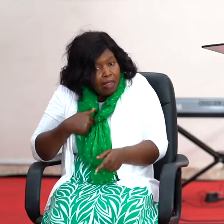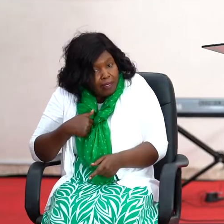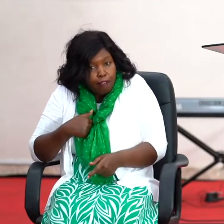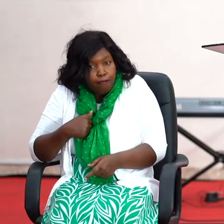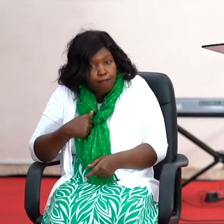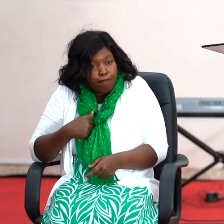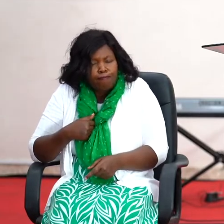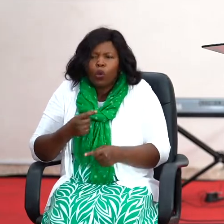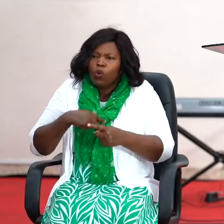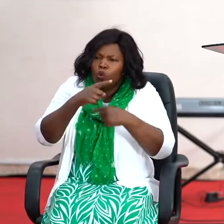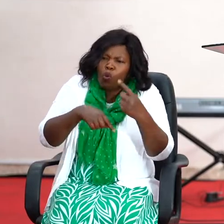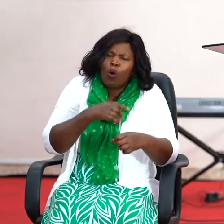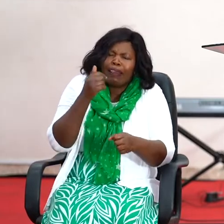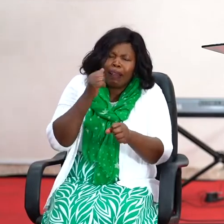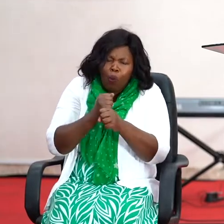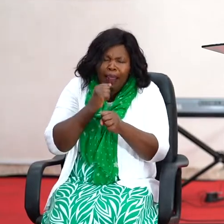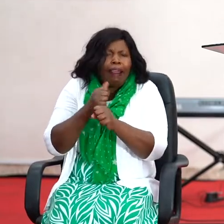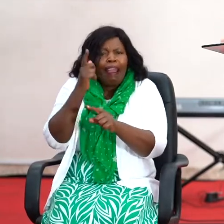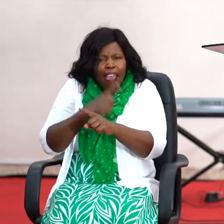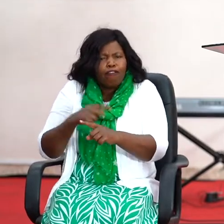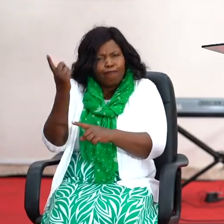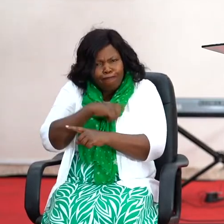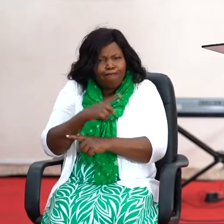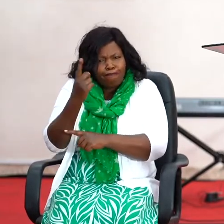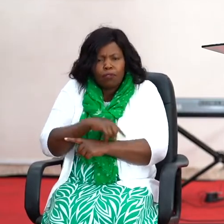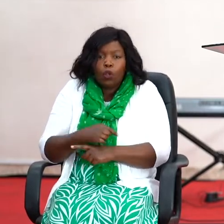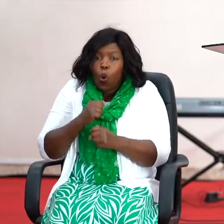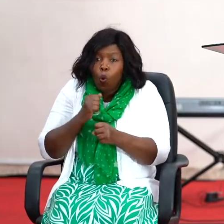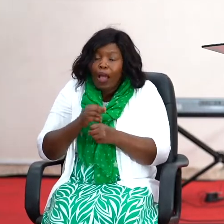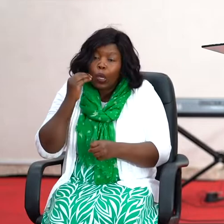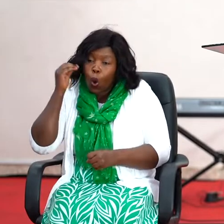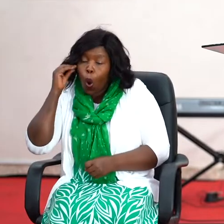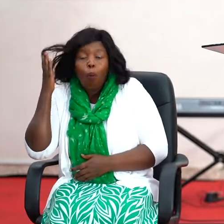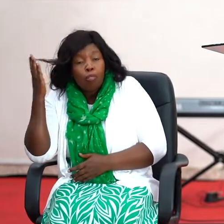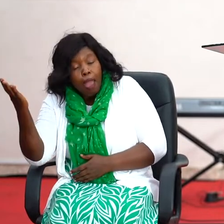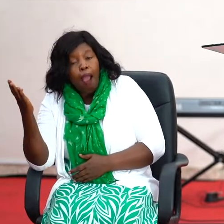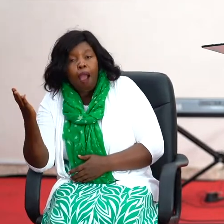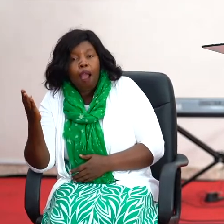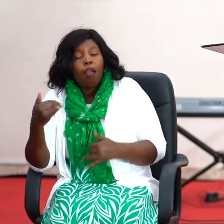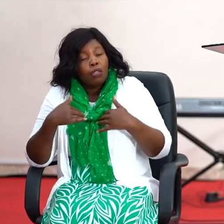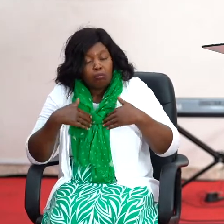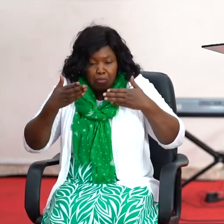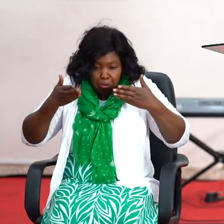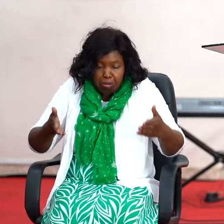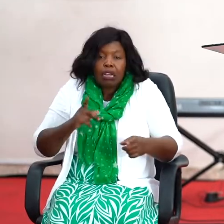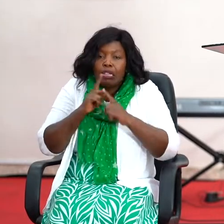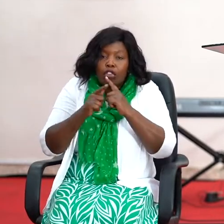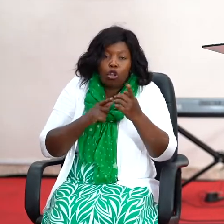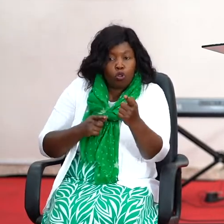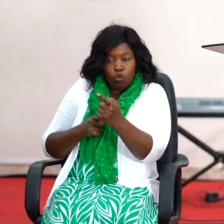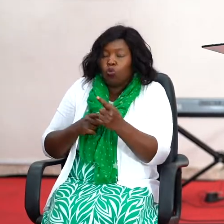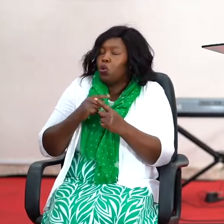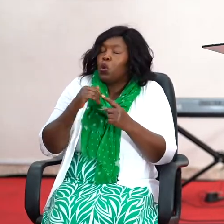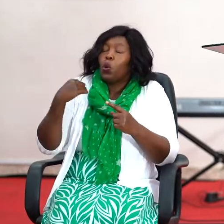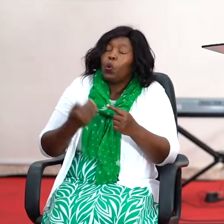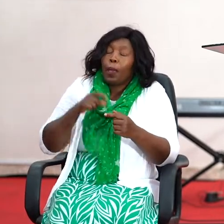not going to work every day. We are even working from home. And so what I'm here to tell you is that we need to